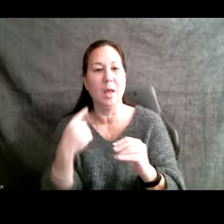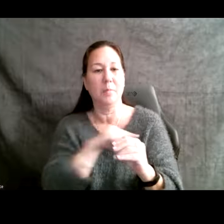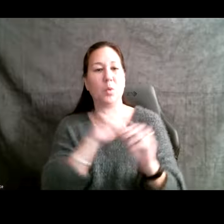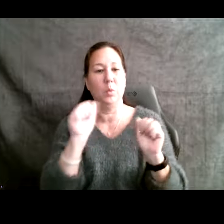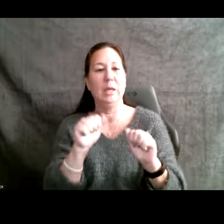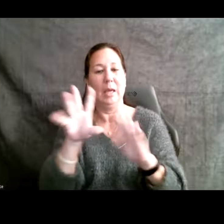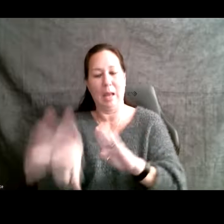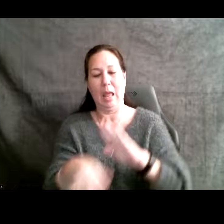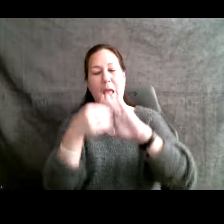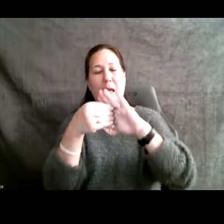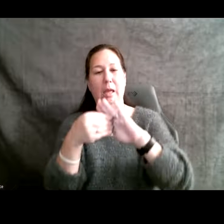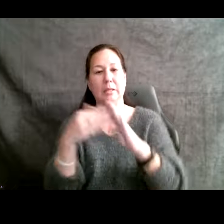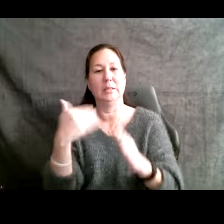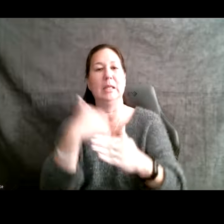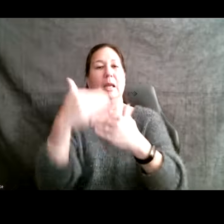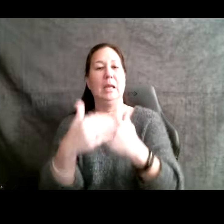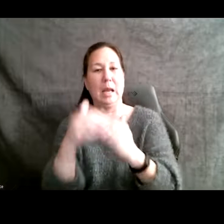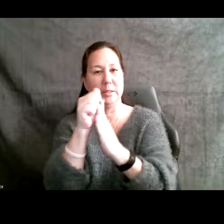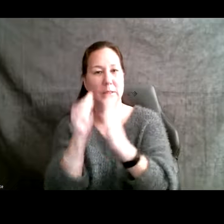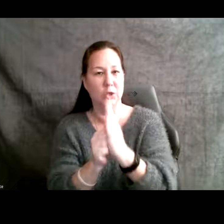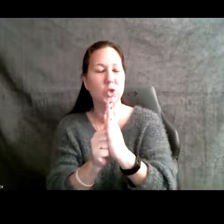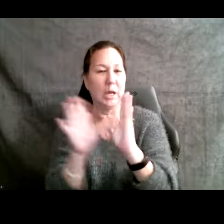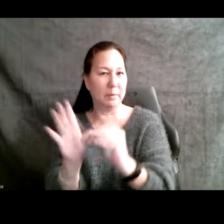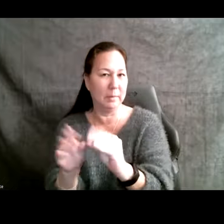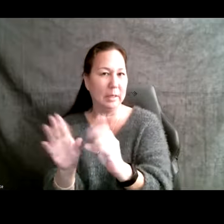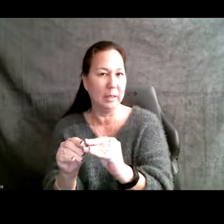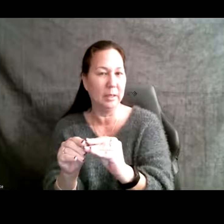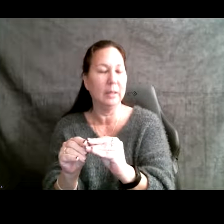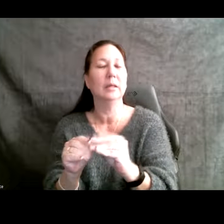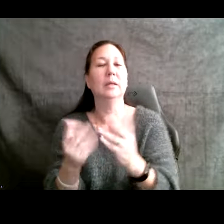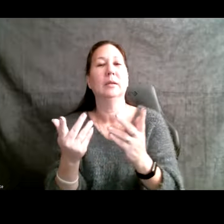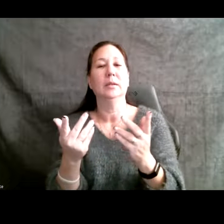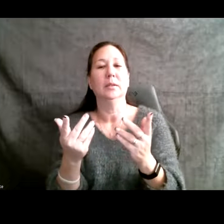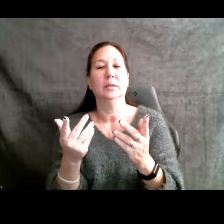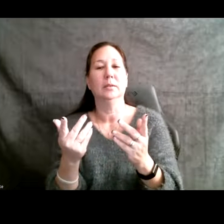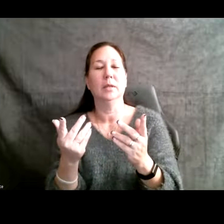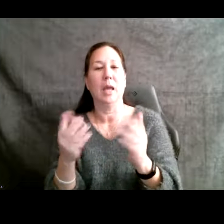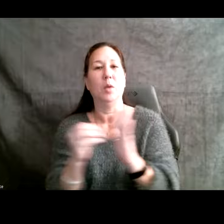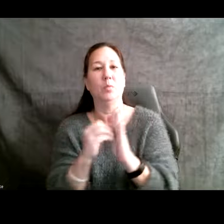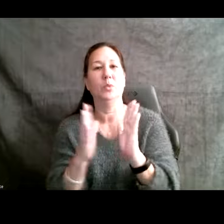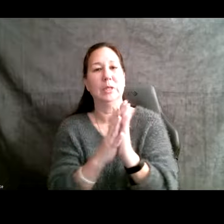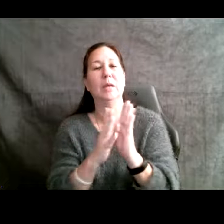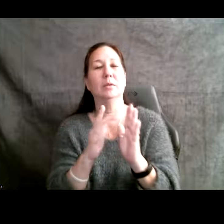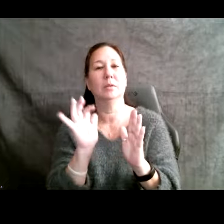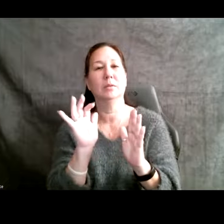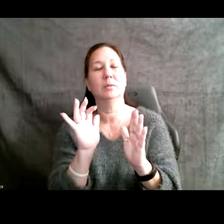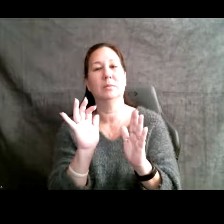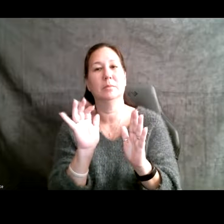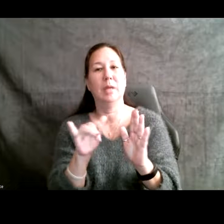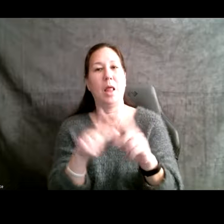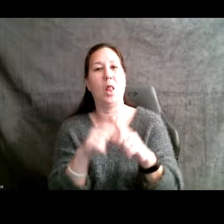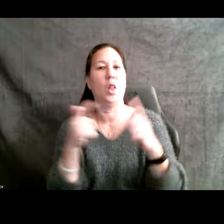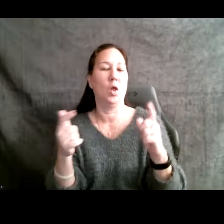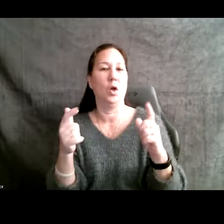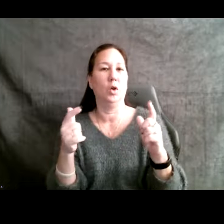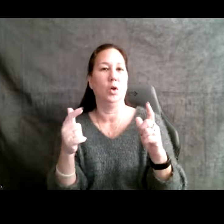EJ Council. So, we will group that in under that large discussion heading so that folks know